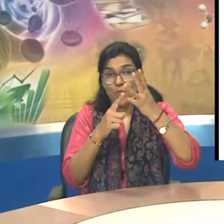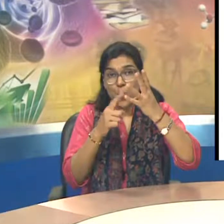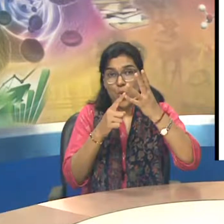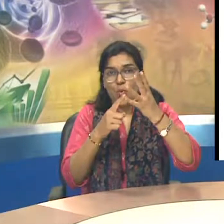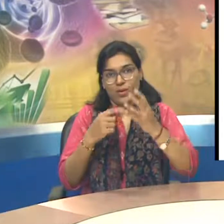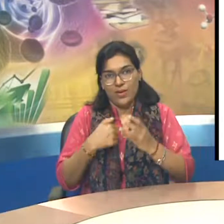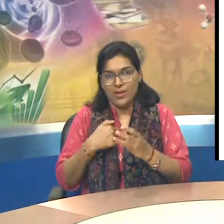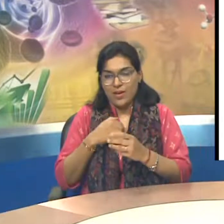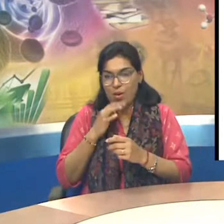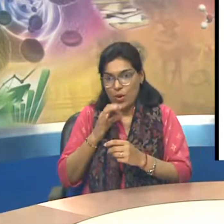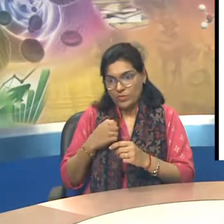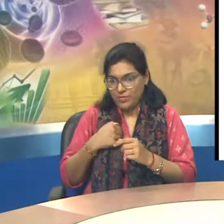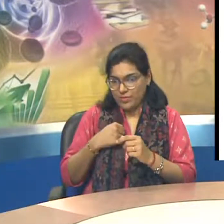receiver,